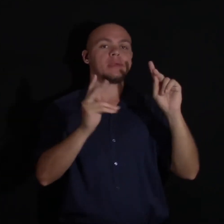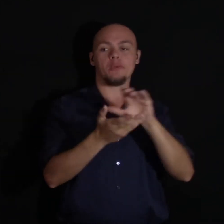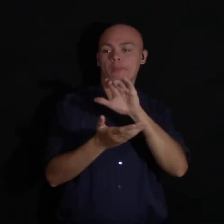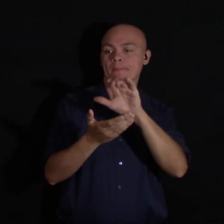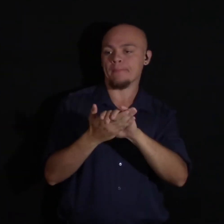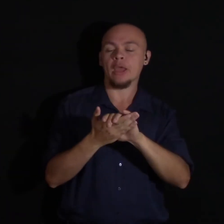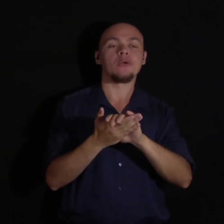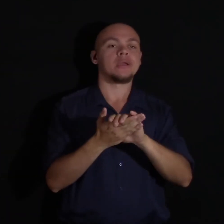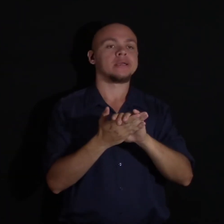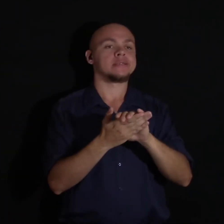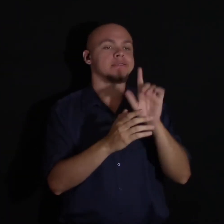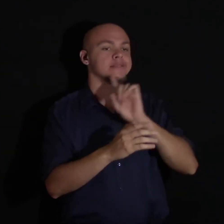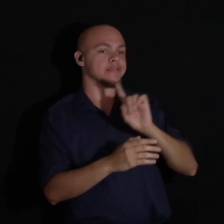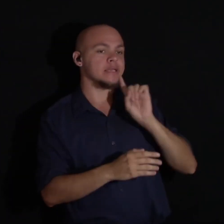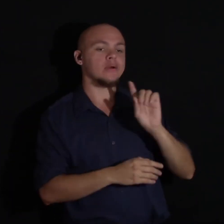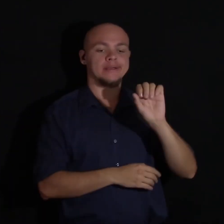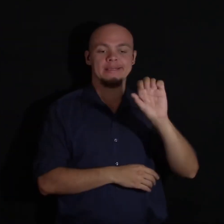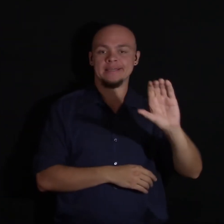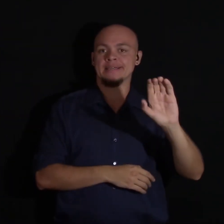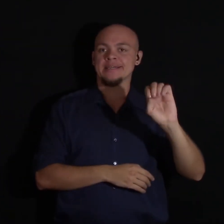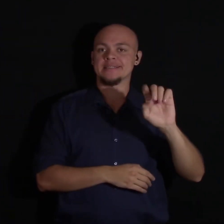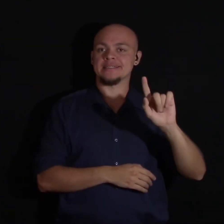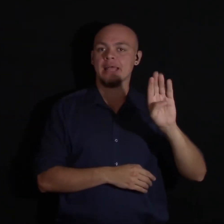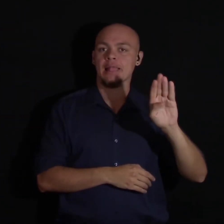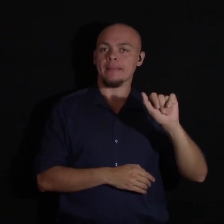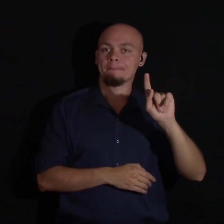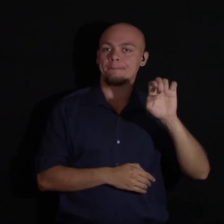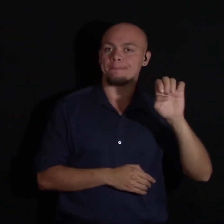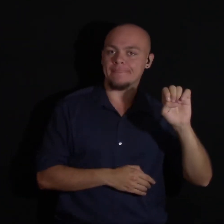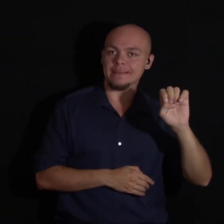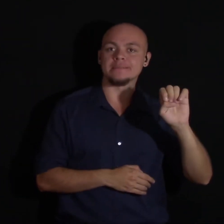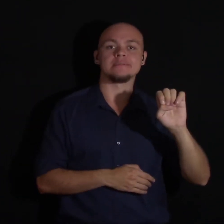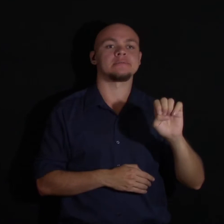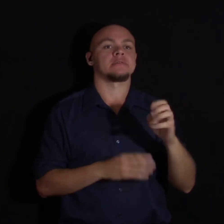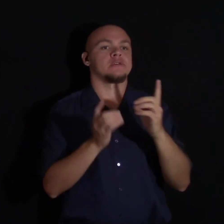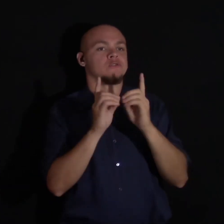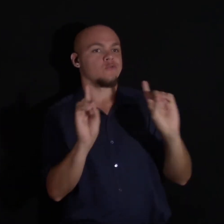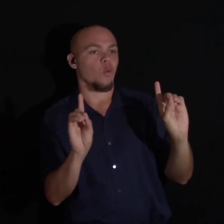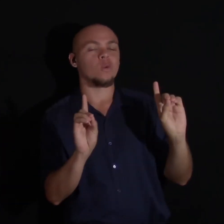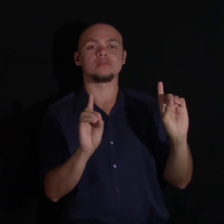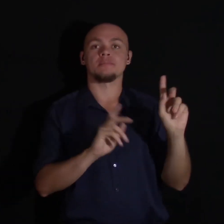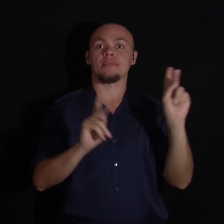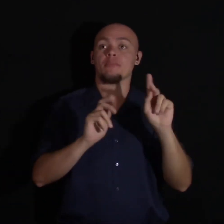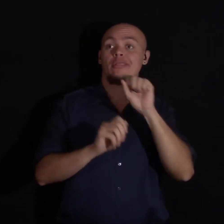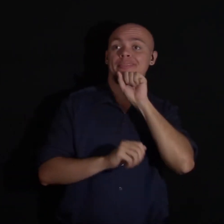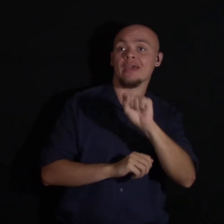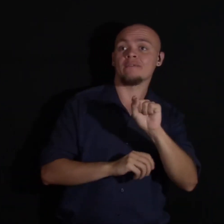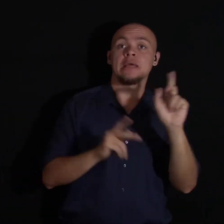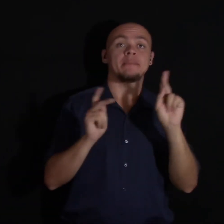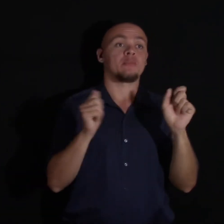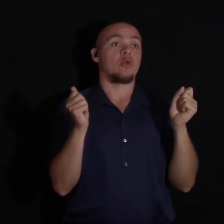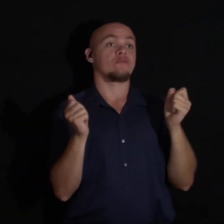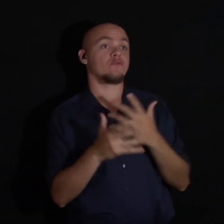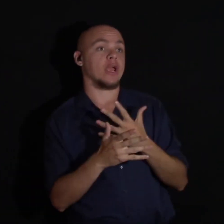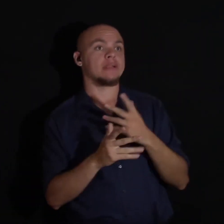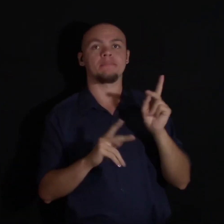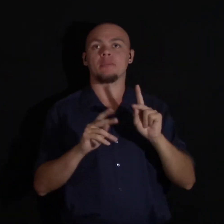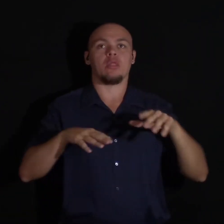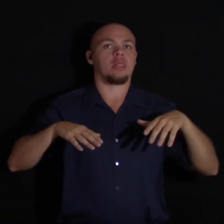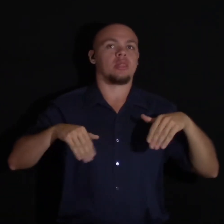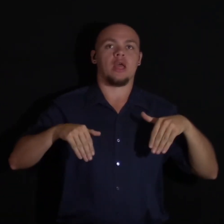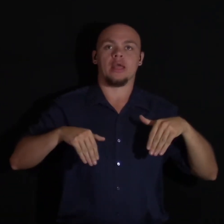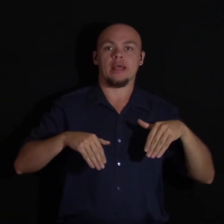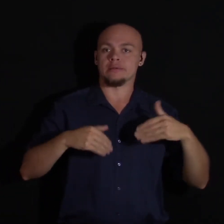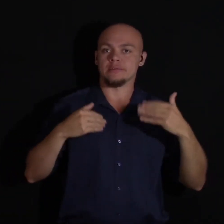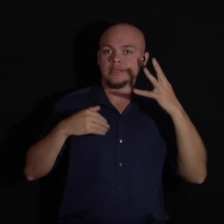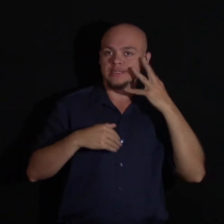celibate, divorced, people who love sex, people who are afraid of sex, people who've never had sex.